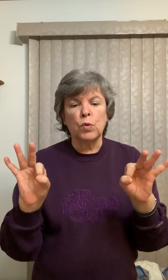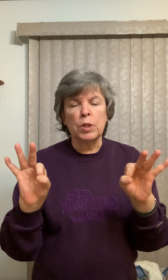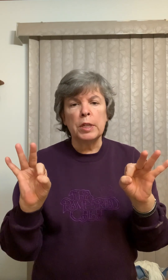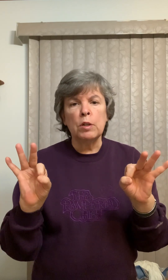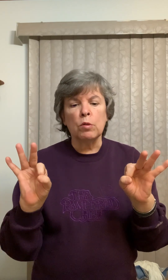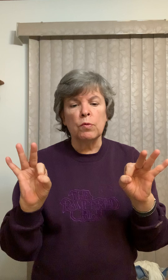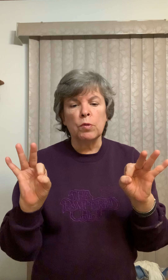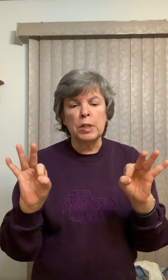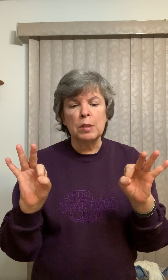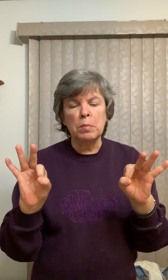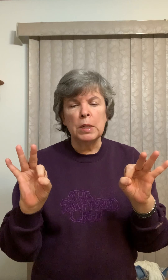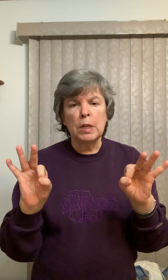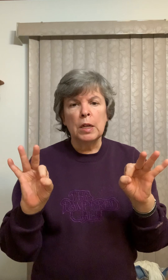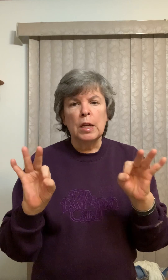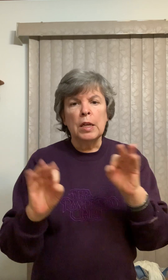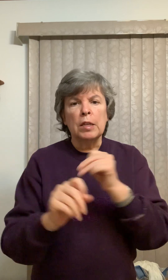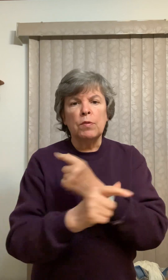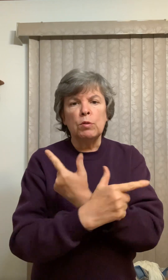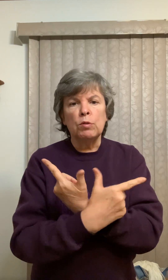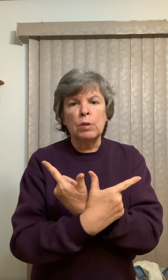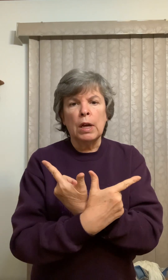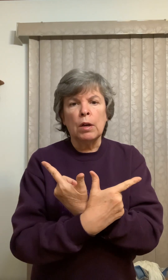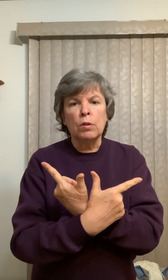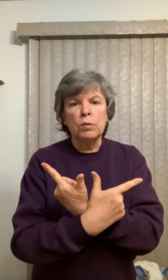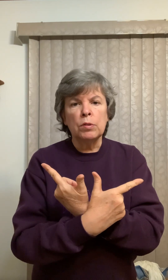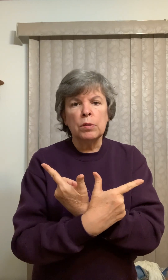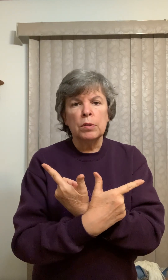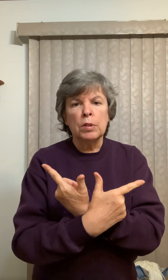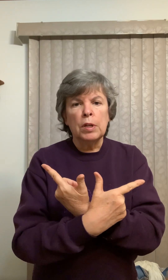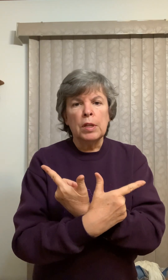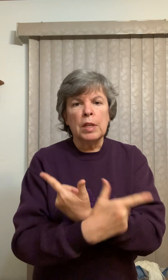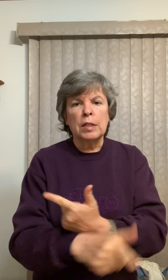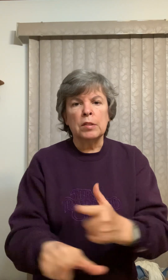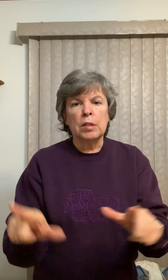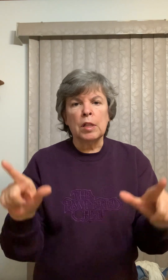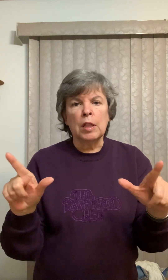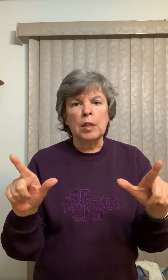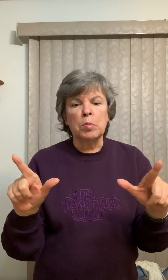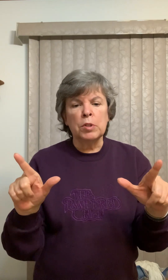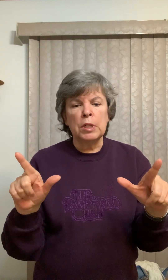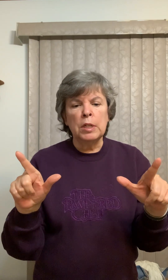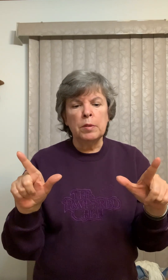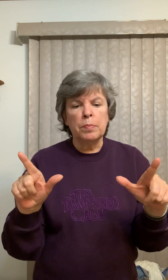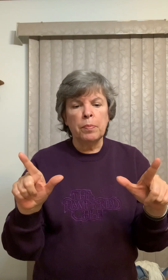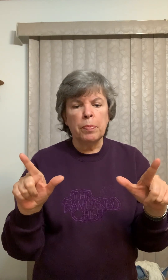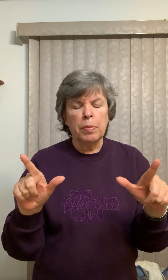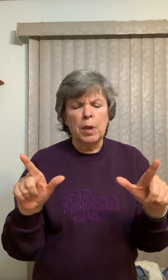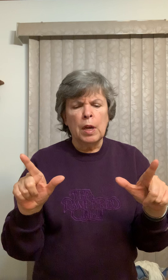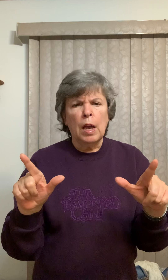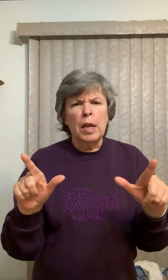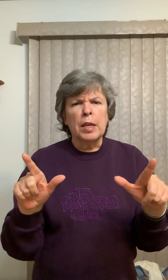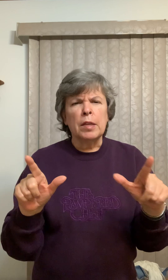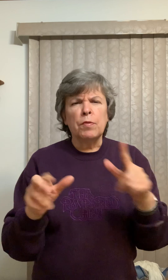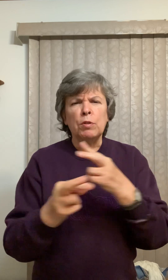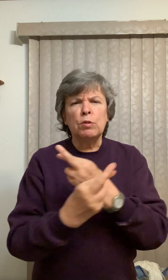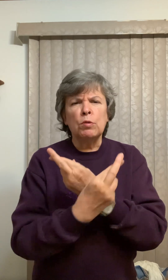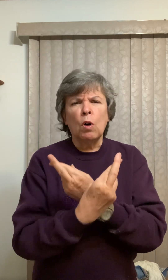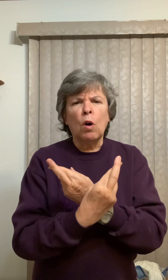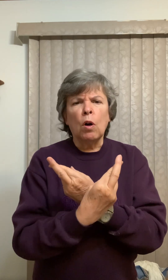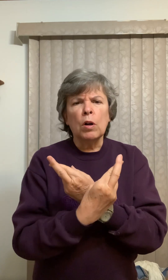free or freedom. If you do L's, that's liberty. If you do